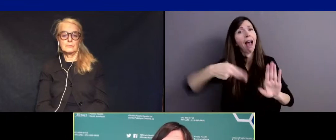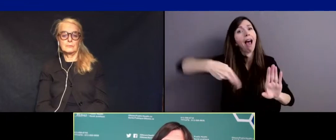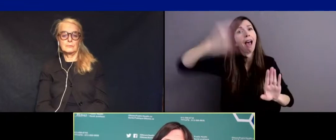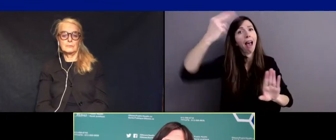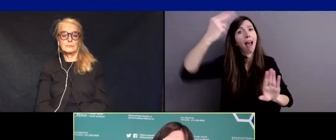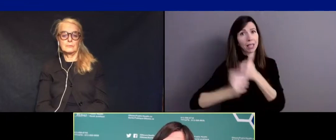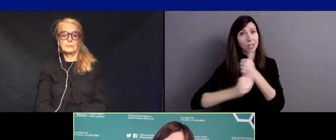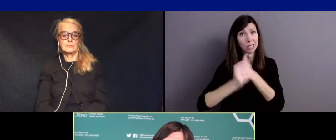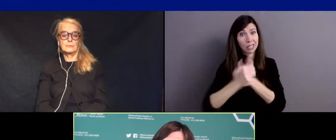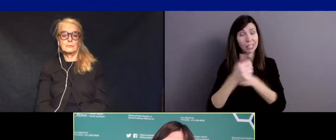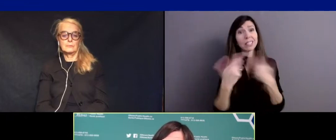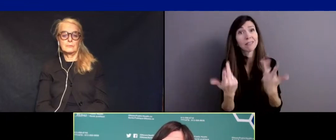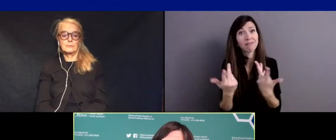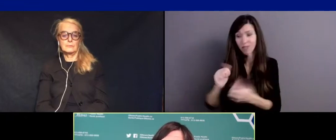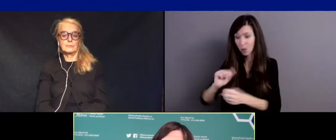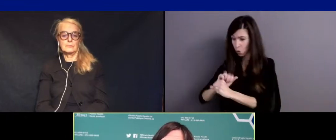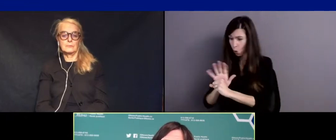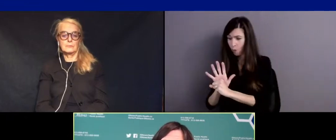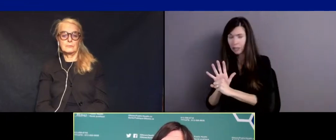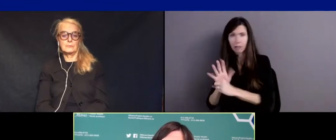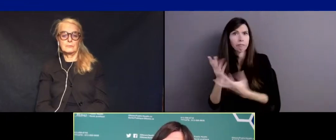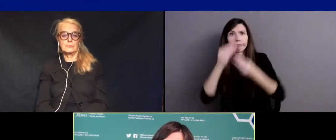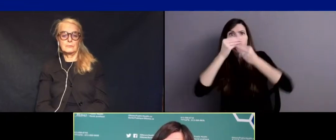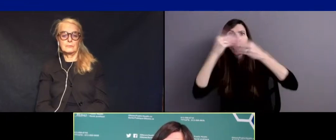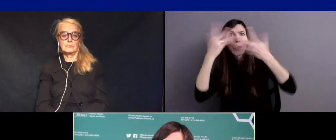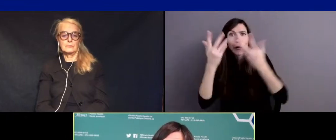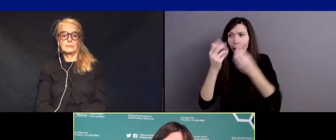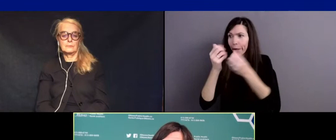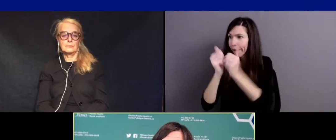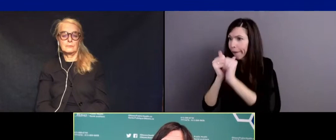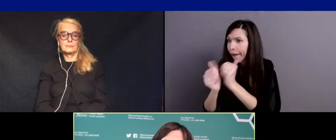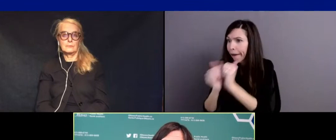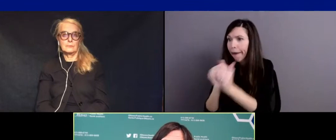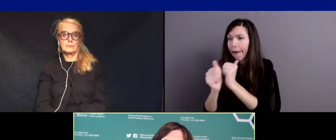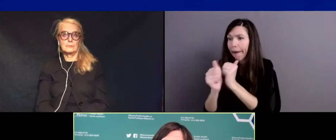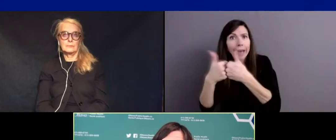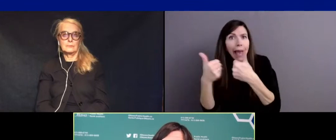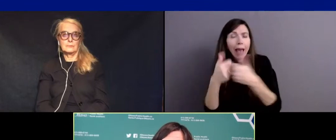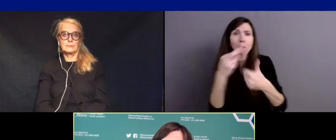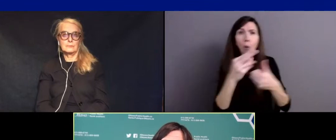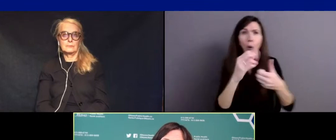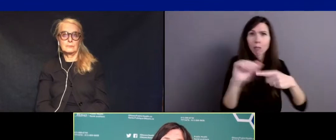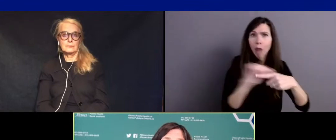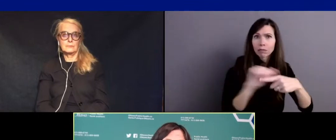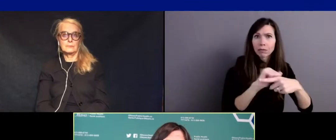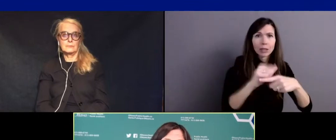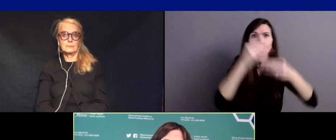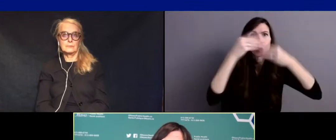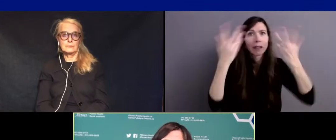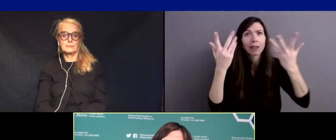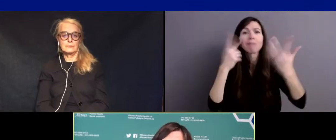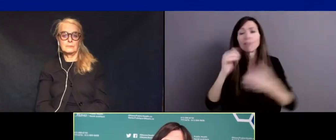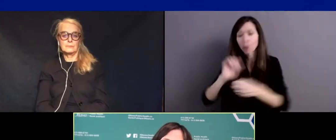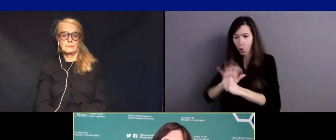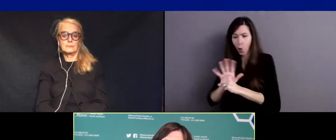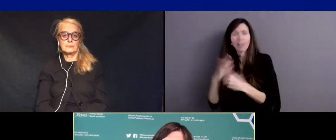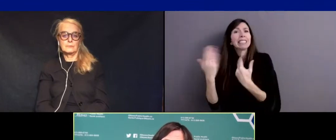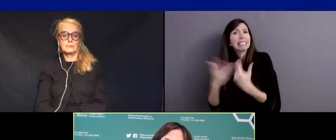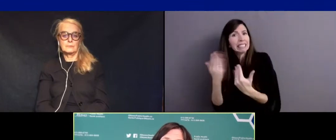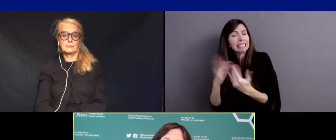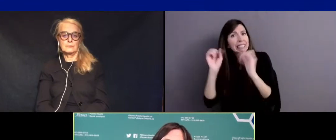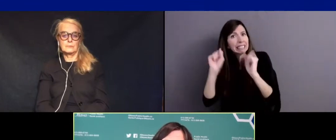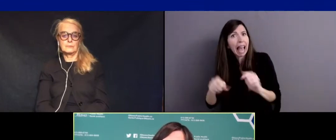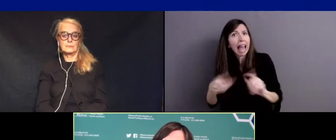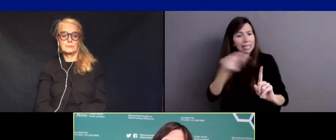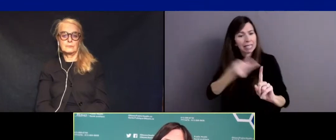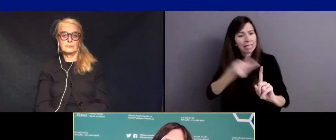between a game or a practice. Use your best judgment. If you choose to participate, go back to the basic principles of